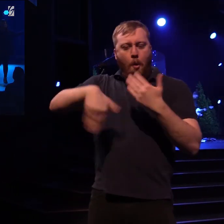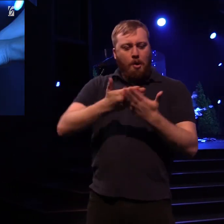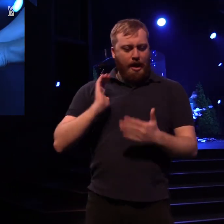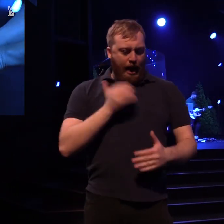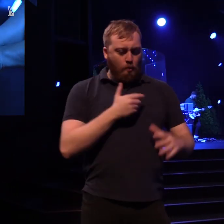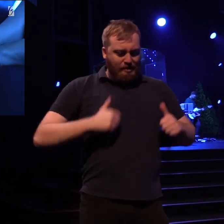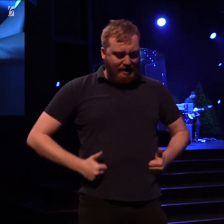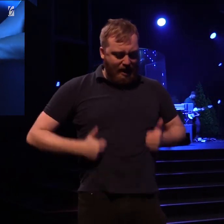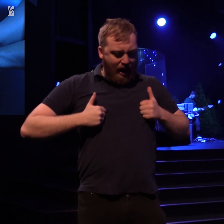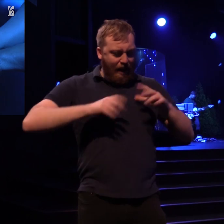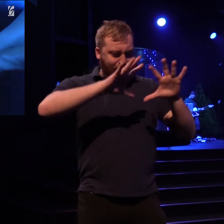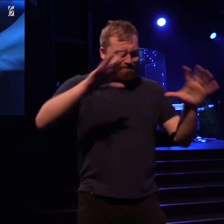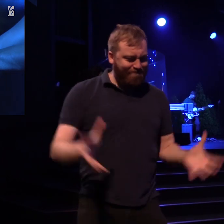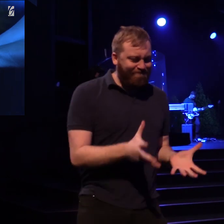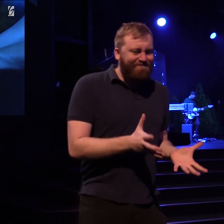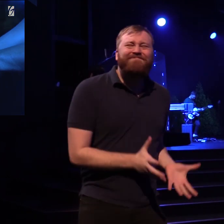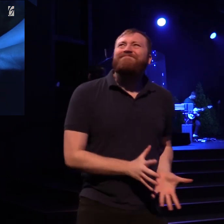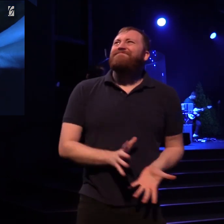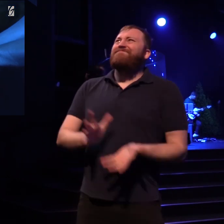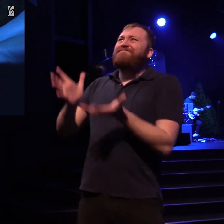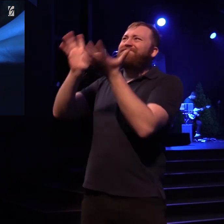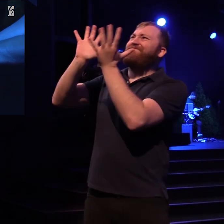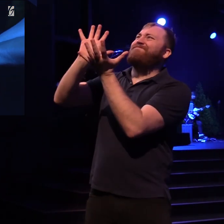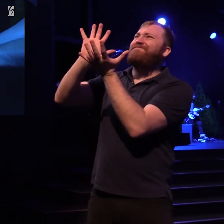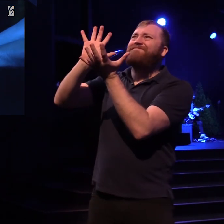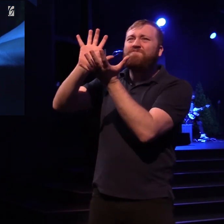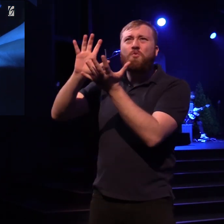today. We love you and thank you, God.